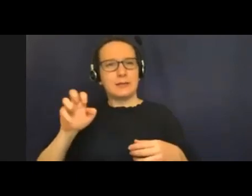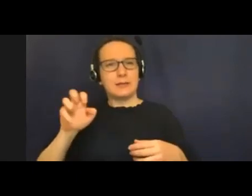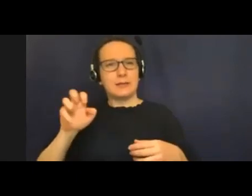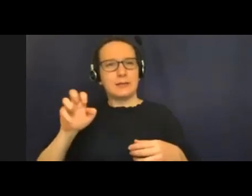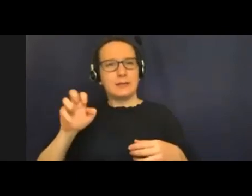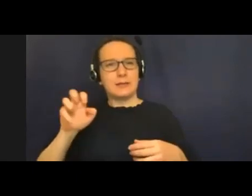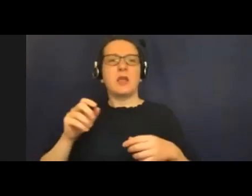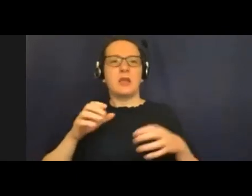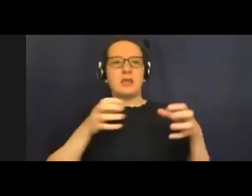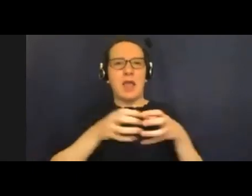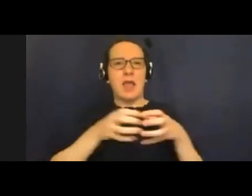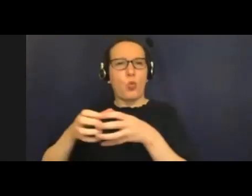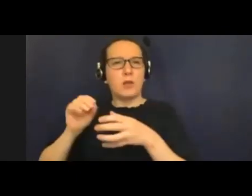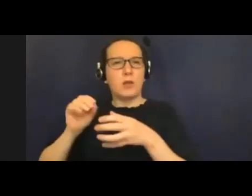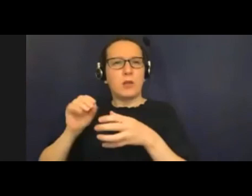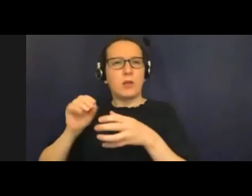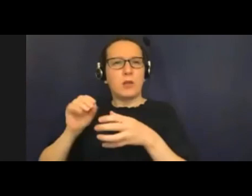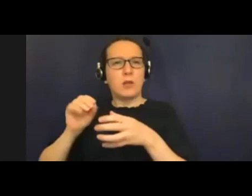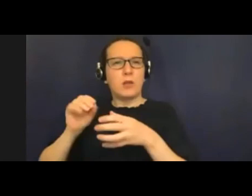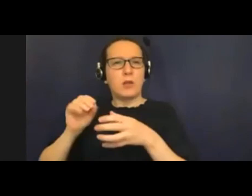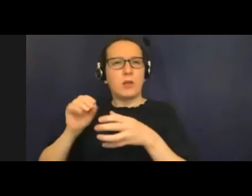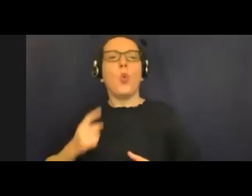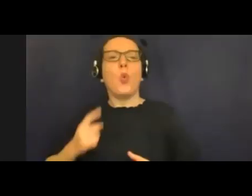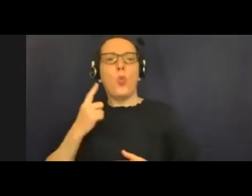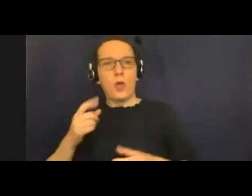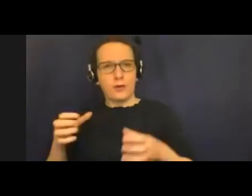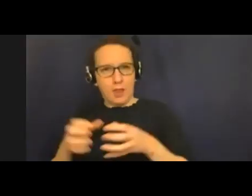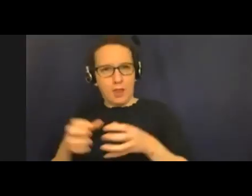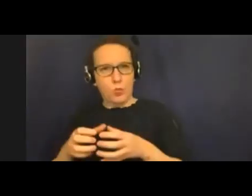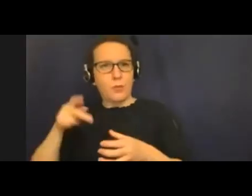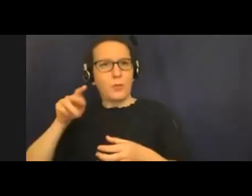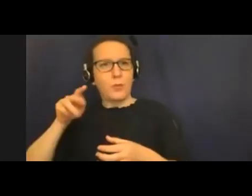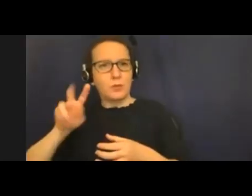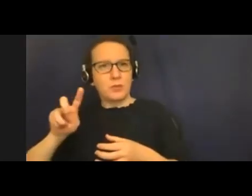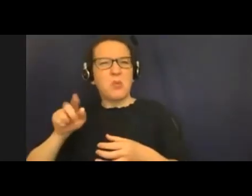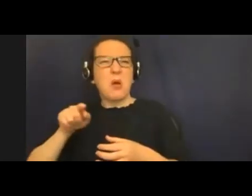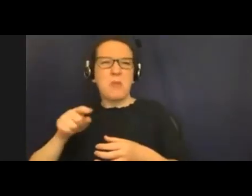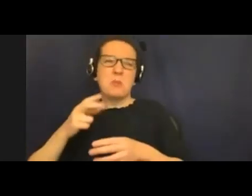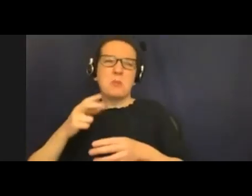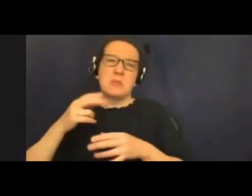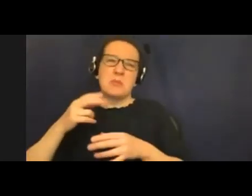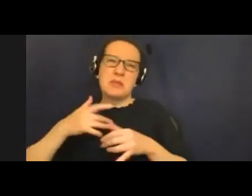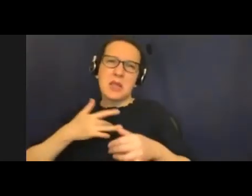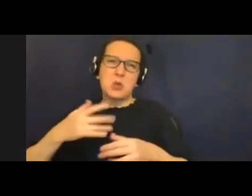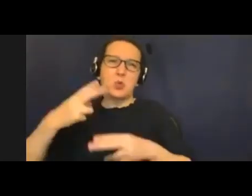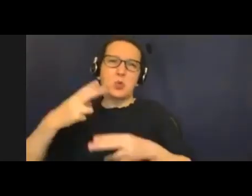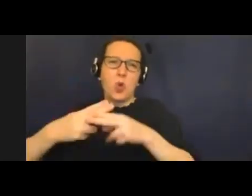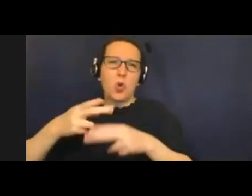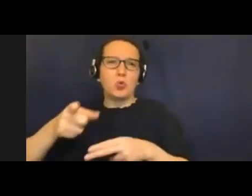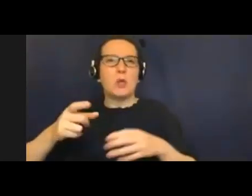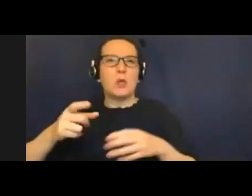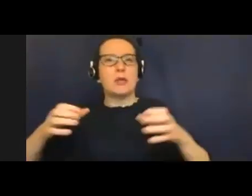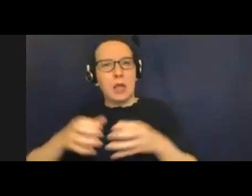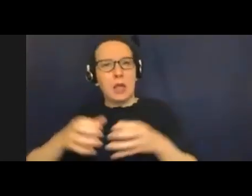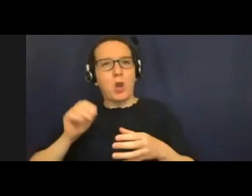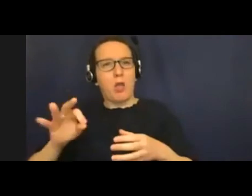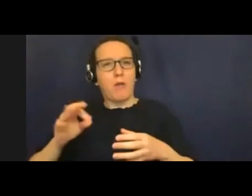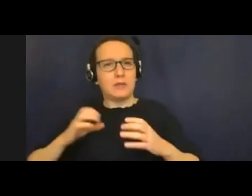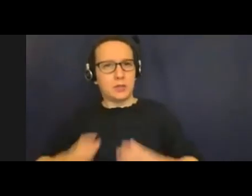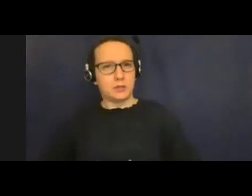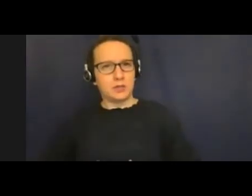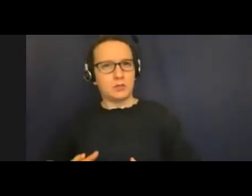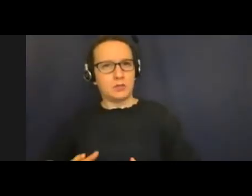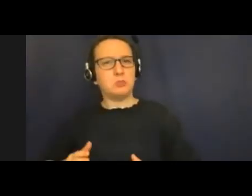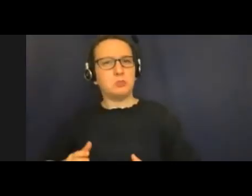faster. Regarding the voting operations, there are probably room for improvement,